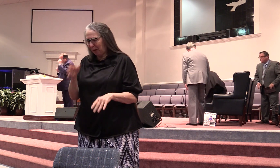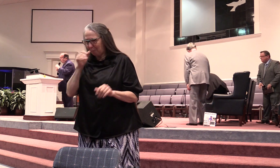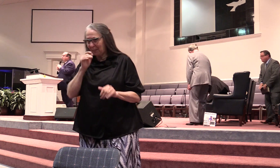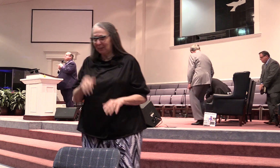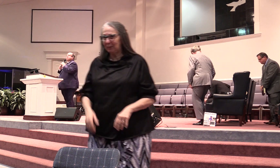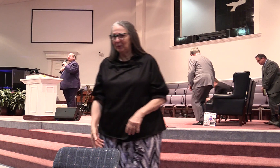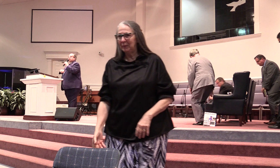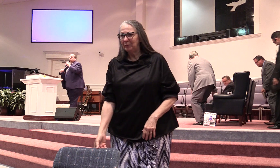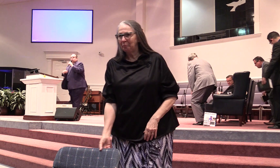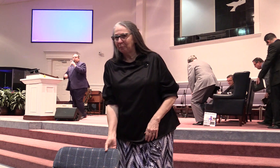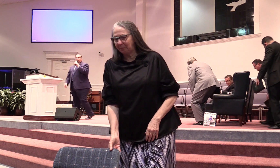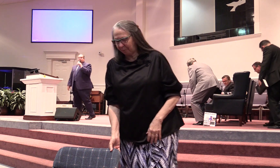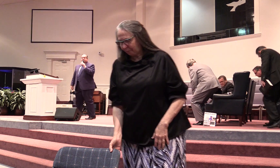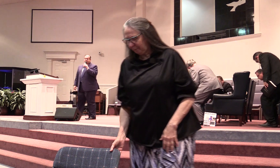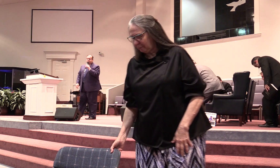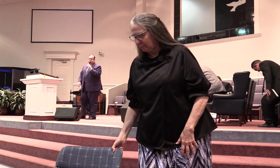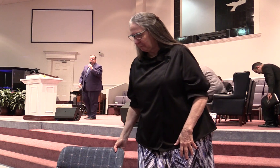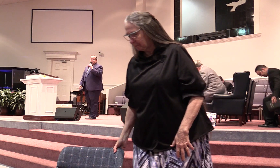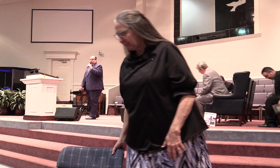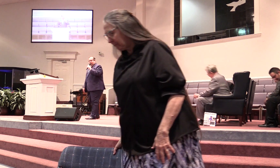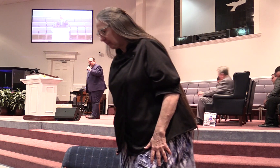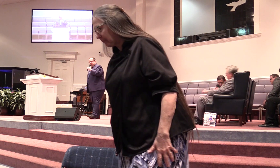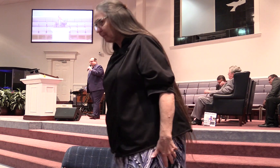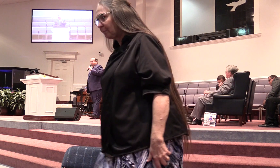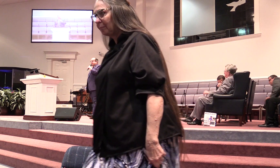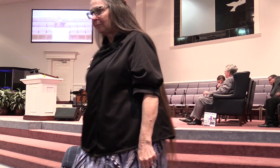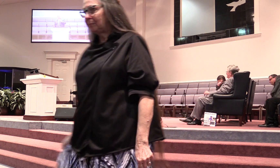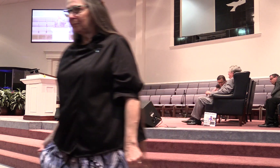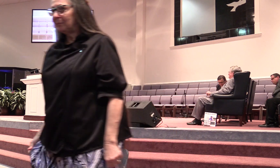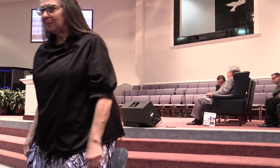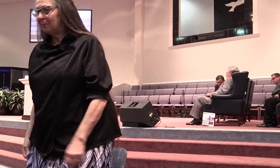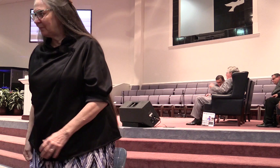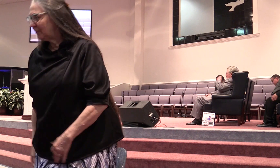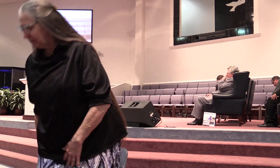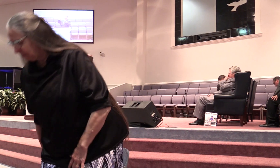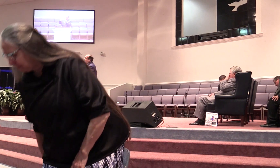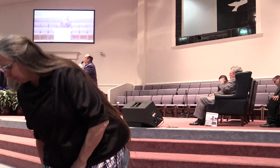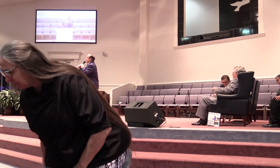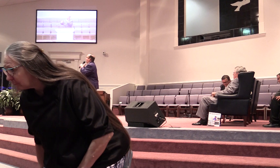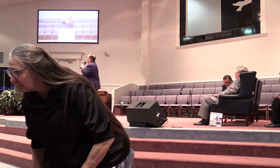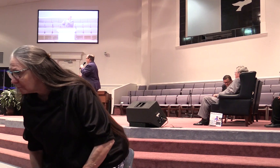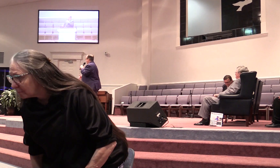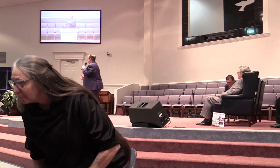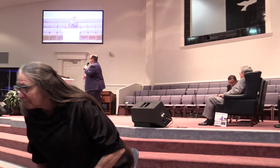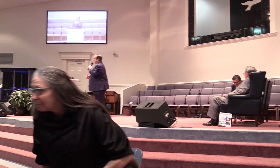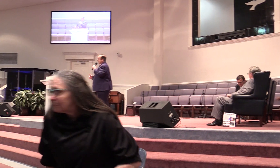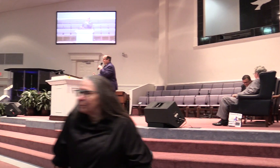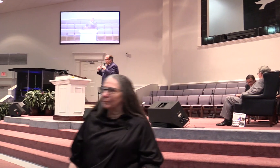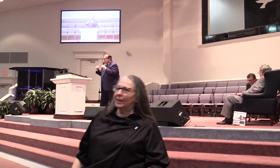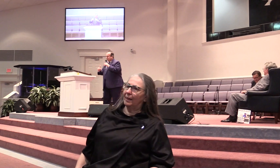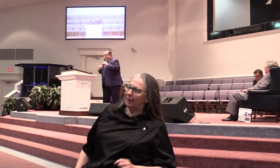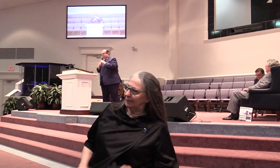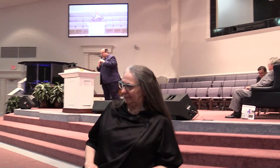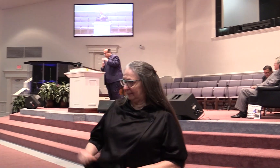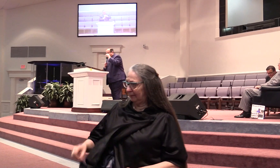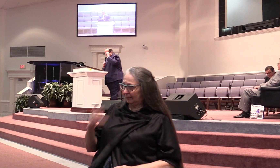want to start with a very simple declaration that I believe with all my heart. And if